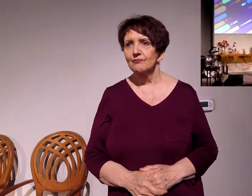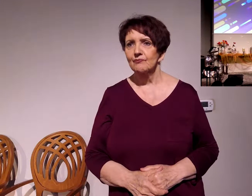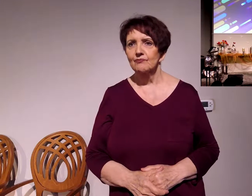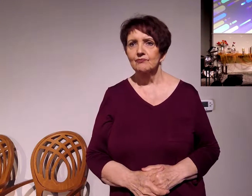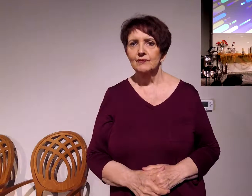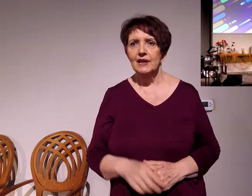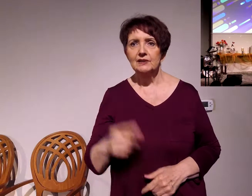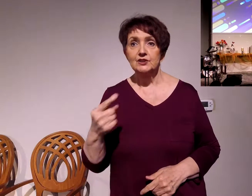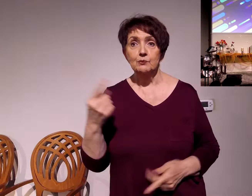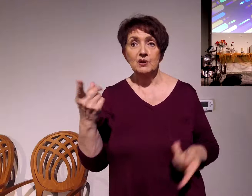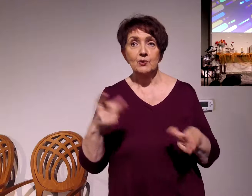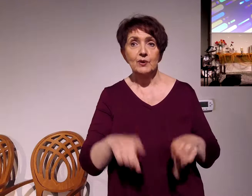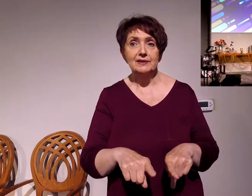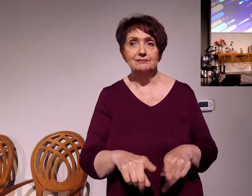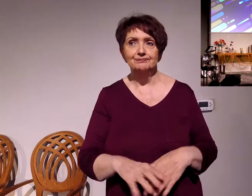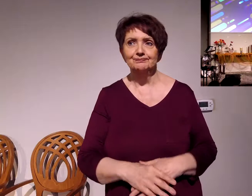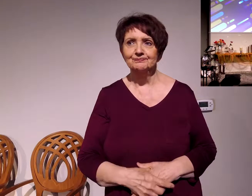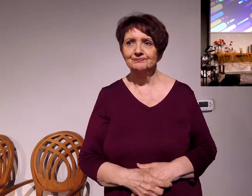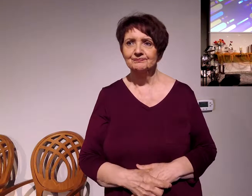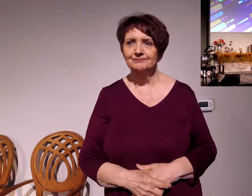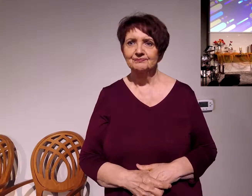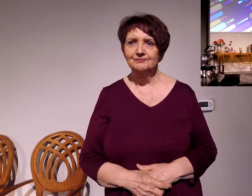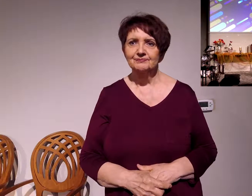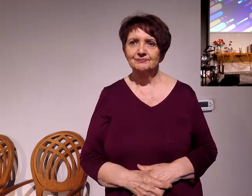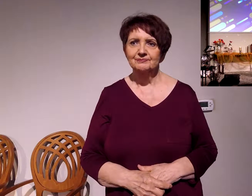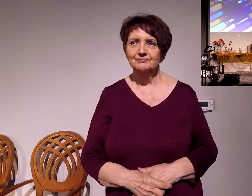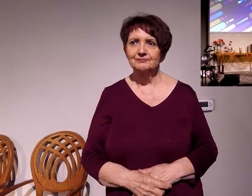Someone agreed. Someone agreed.